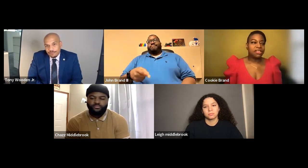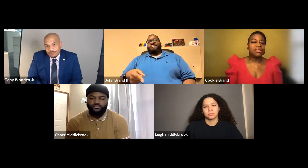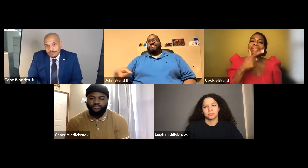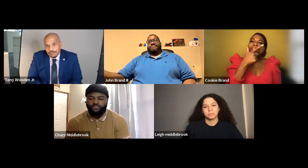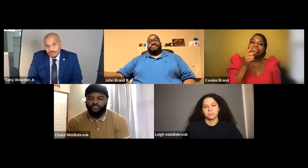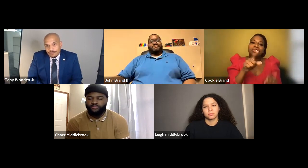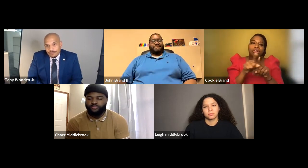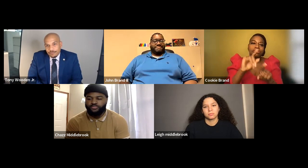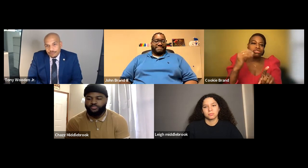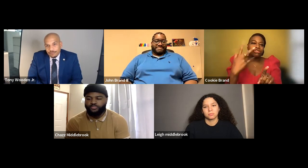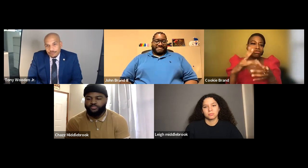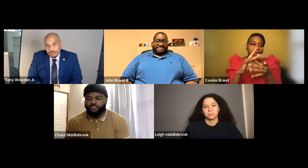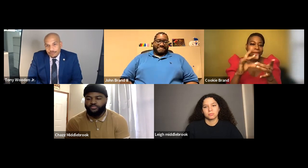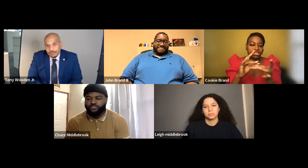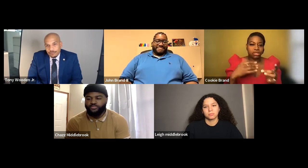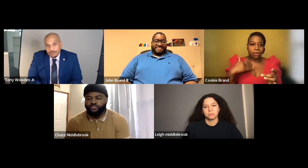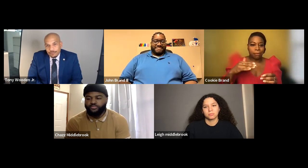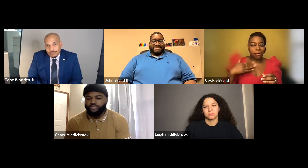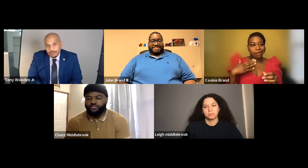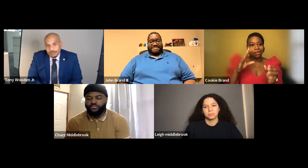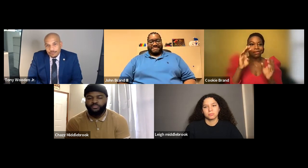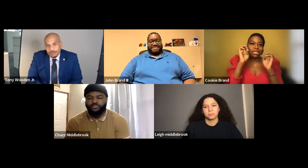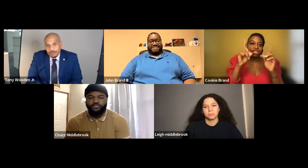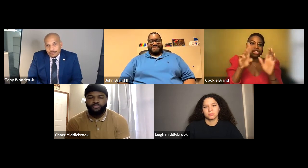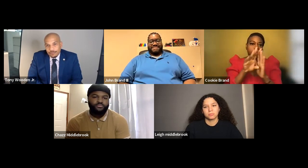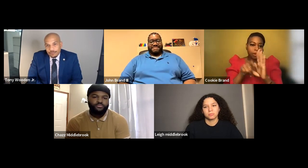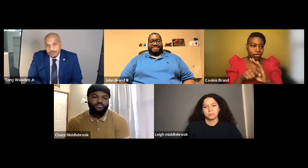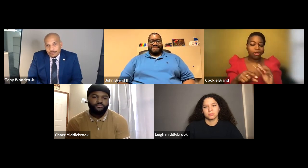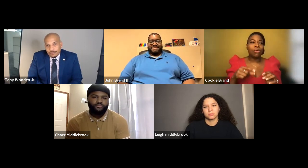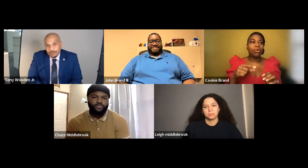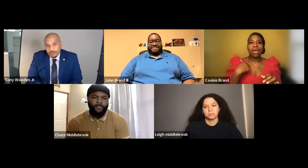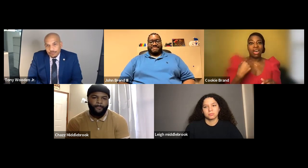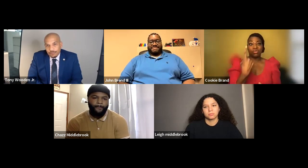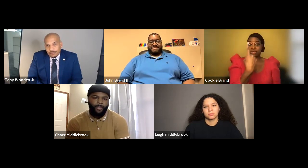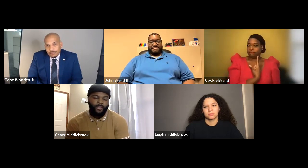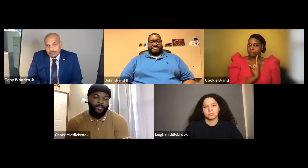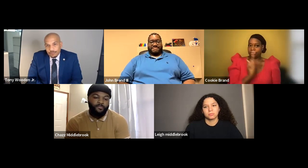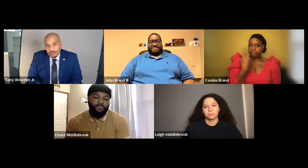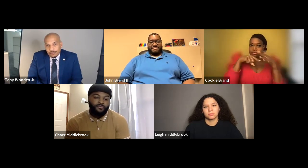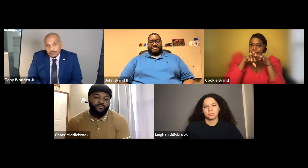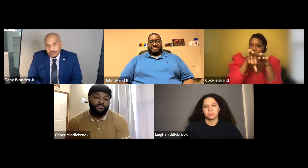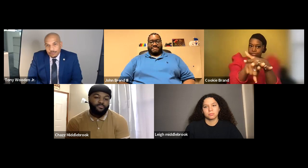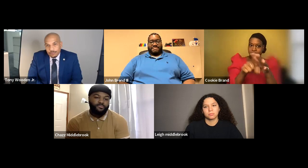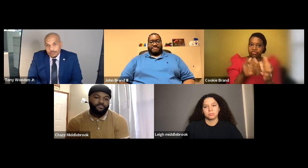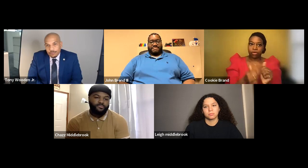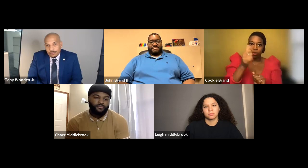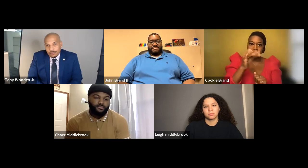on. And it made me realize how fortunate we were to have our family being as fluent in sign language as they were.